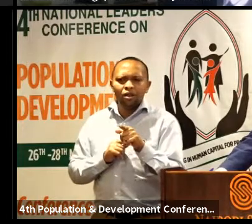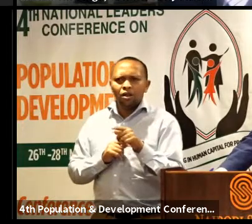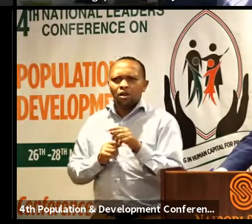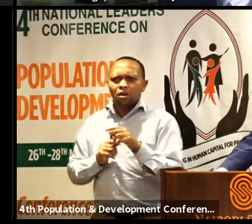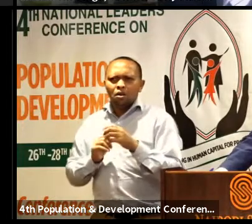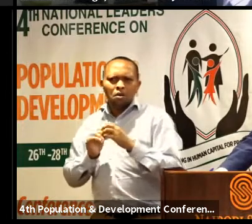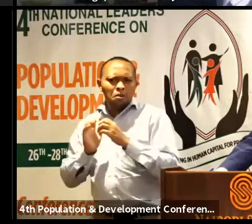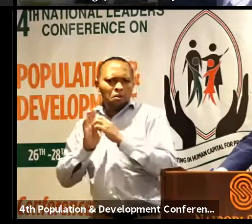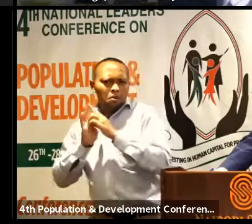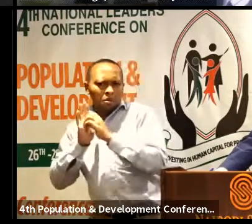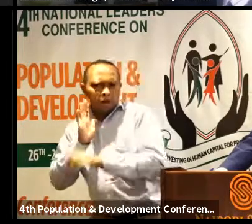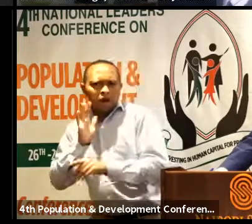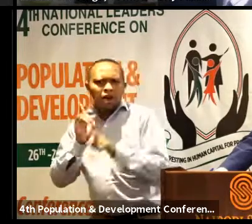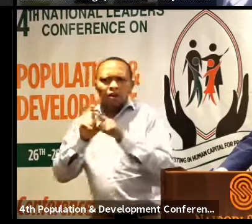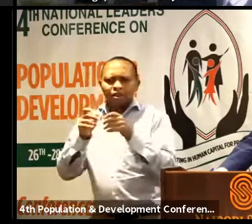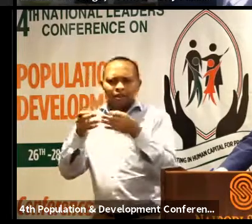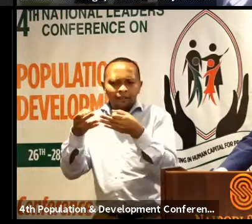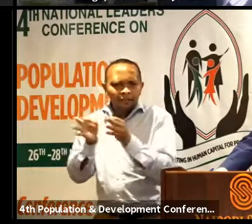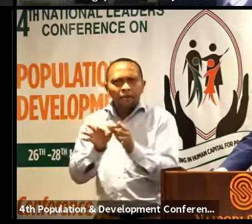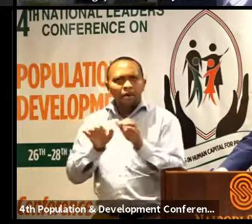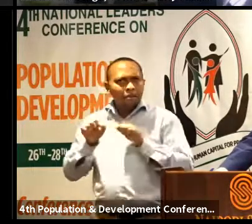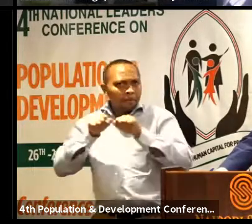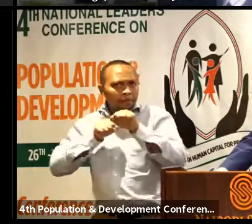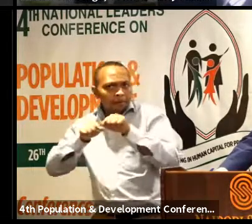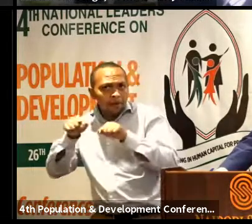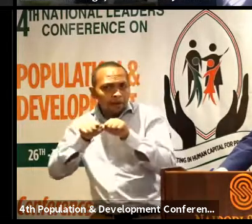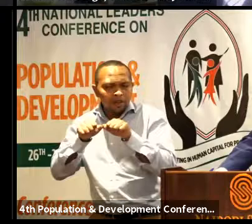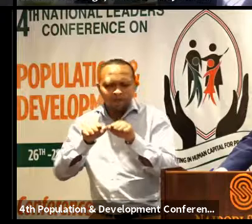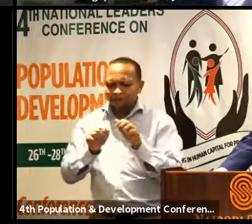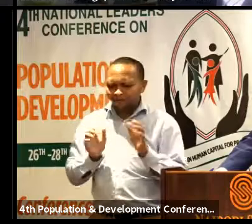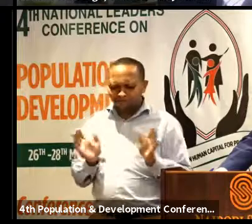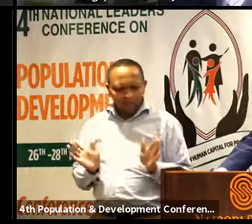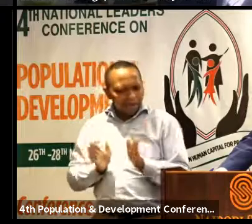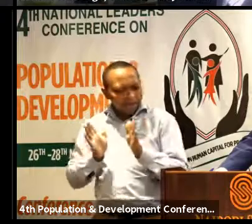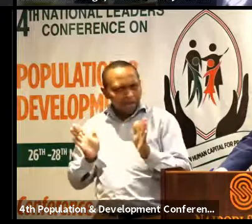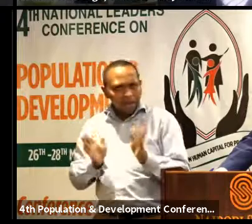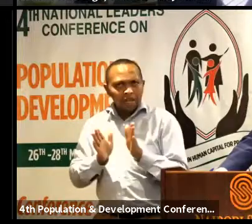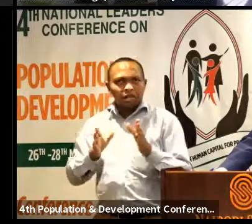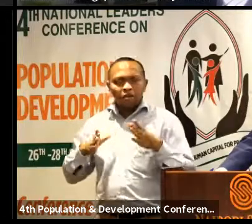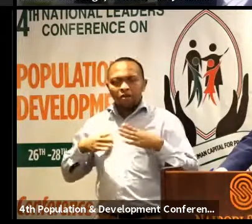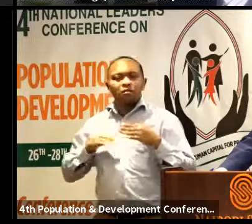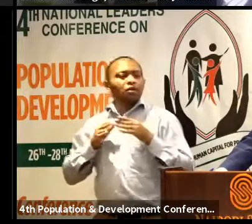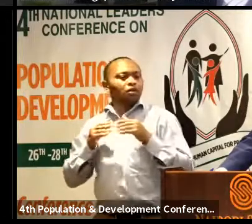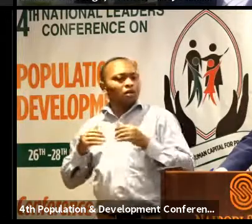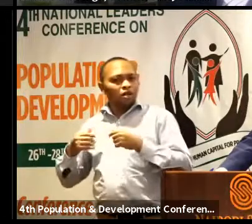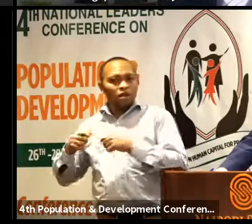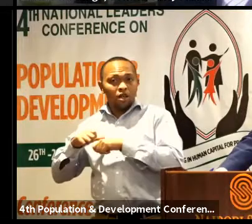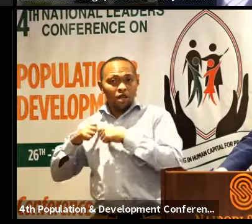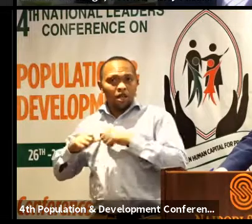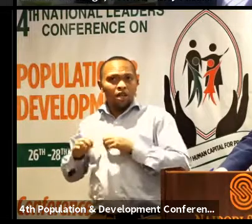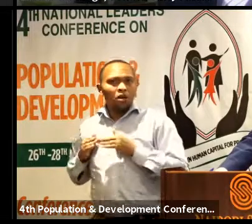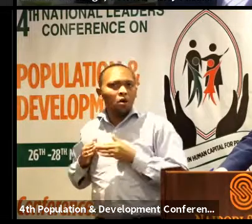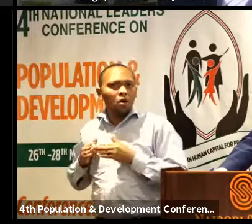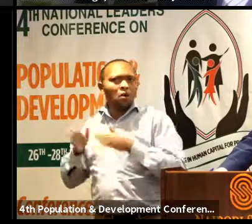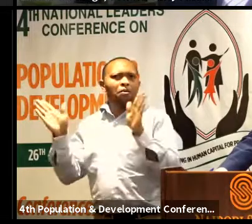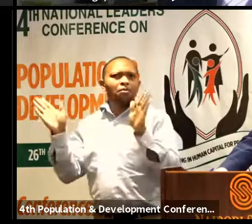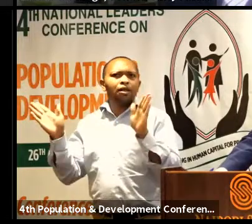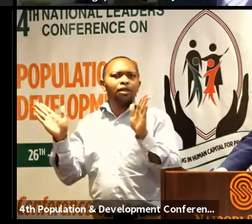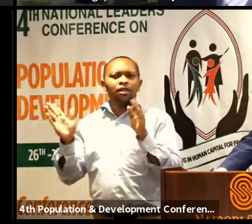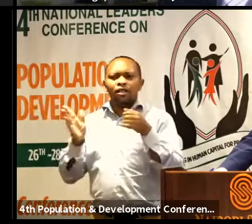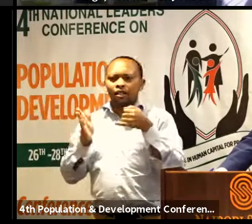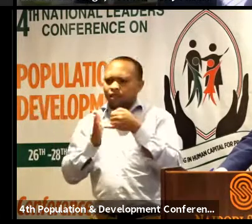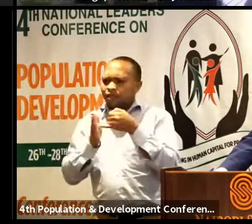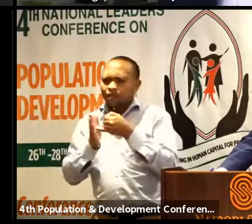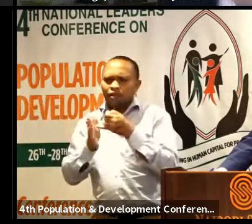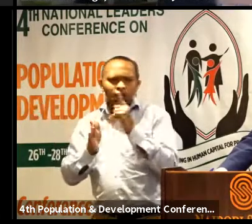and domestic violence. So I would urge people to step out and come and at least issue some